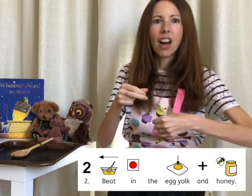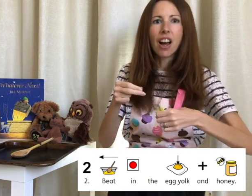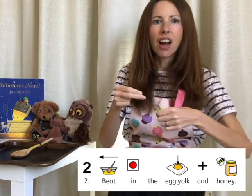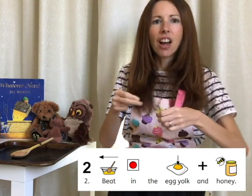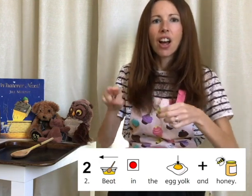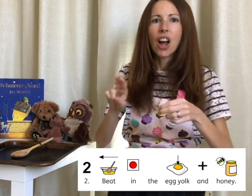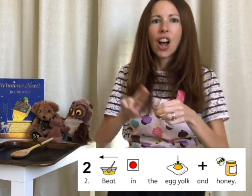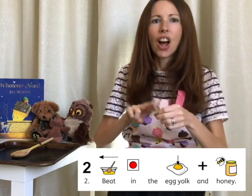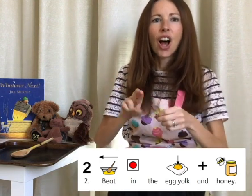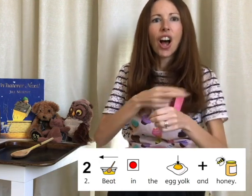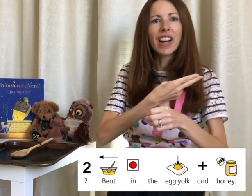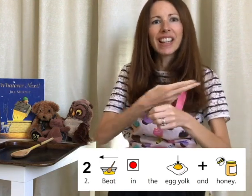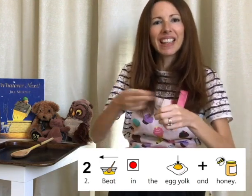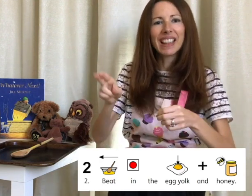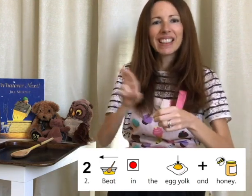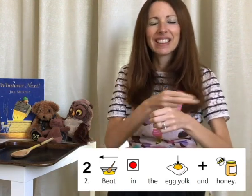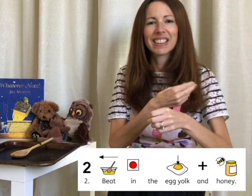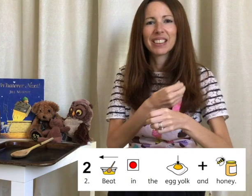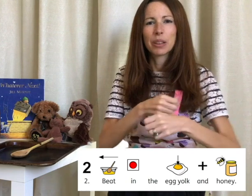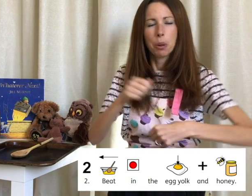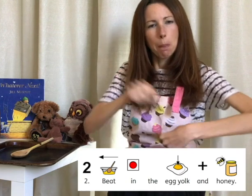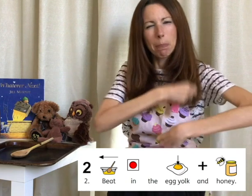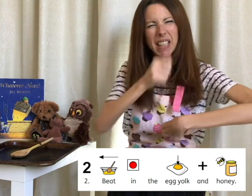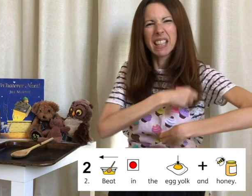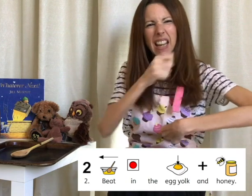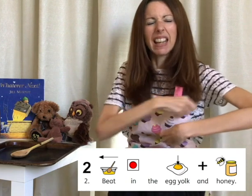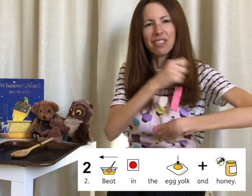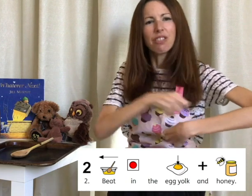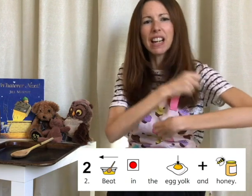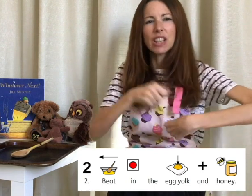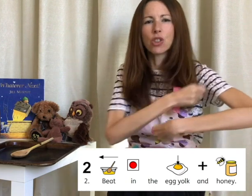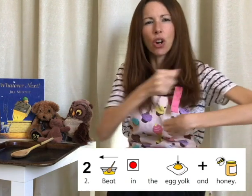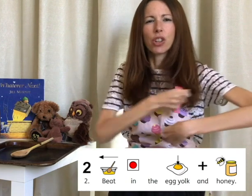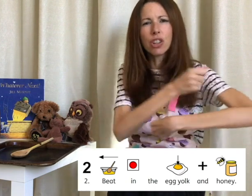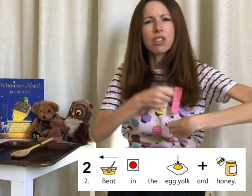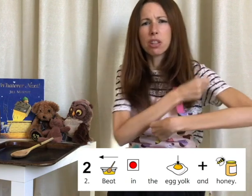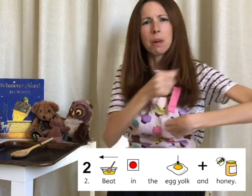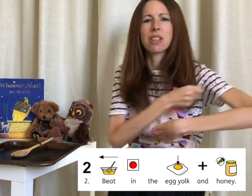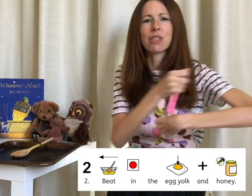the honey. Beat it in really strong. Use those muscles.